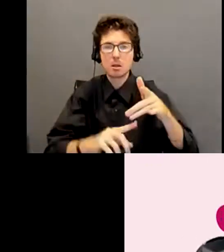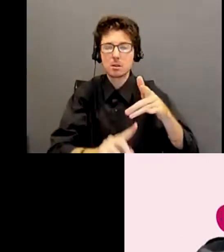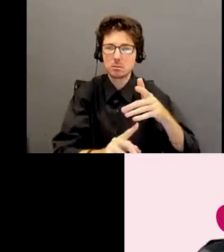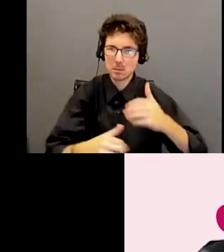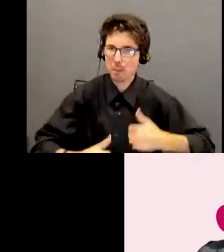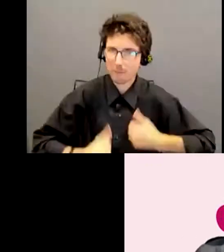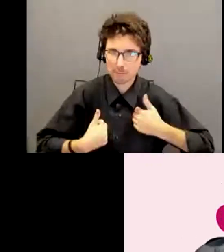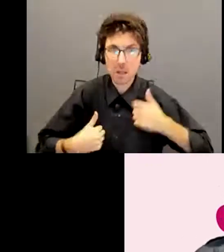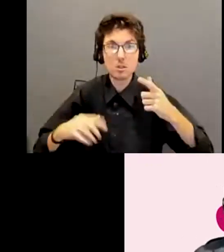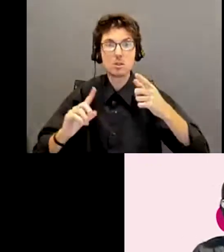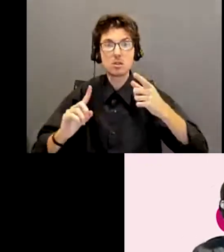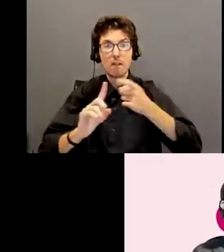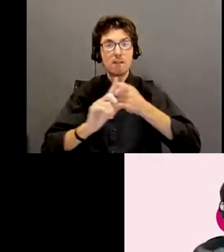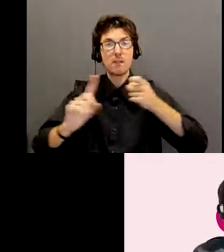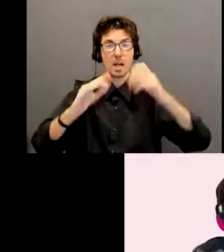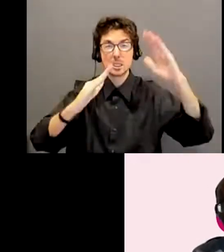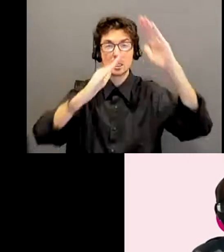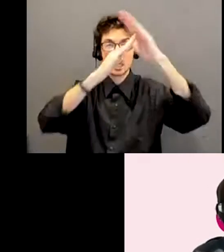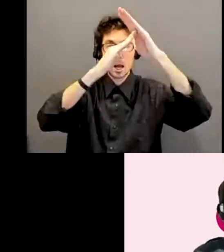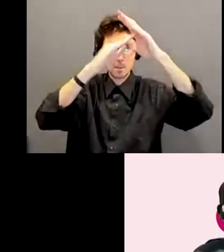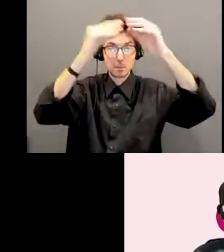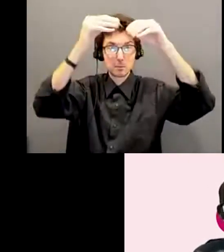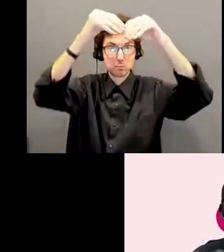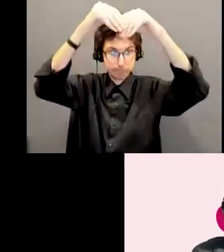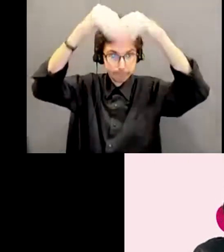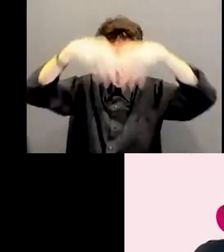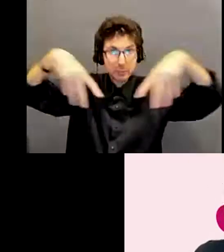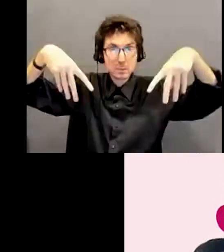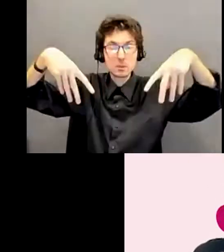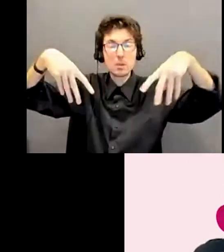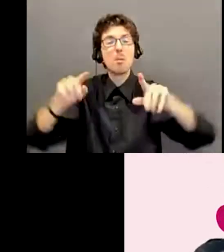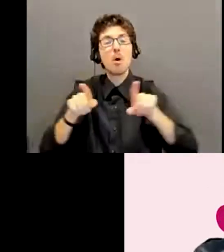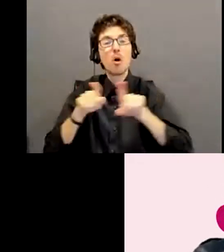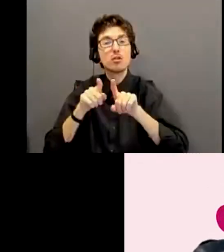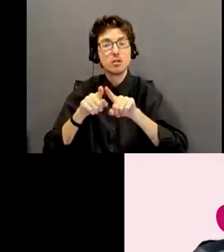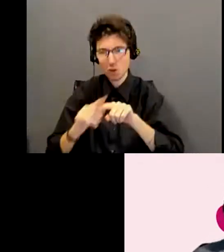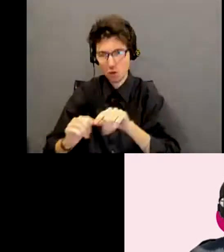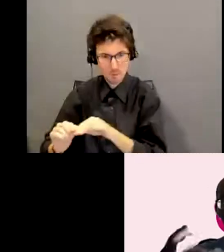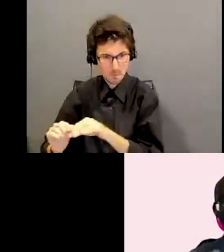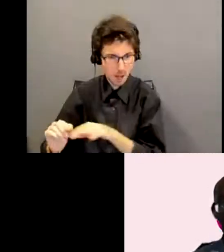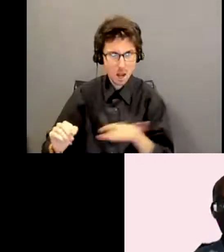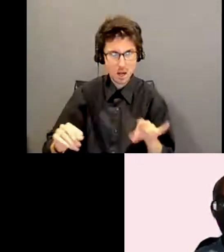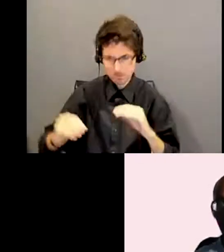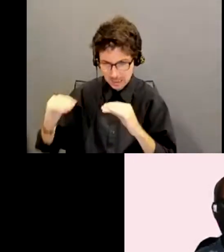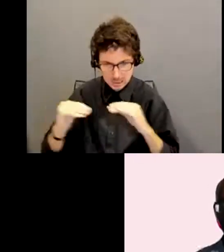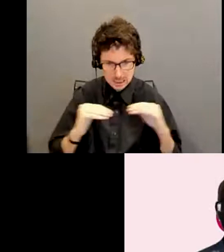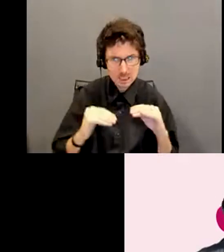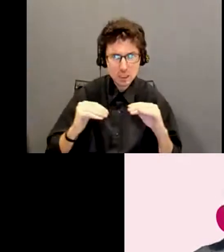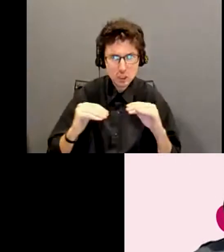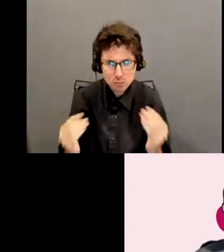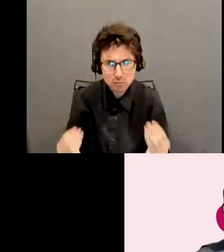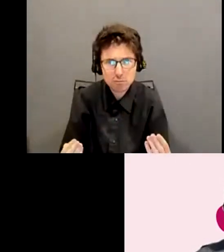go and help from, to give the help for those kids by adults with